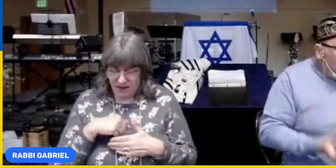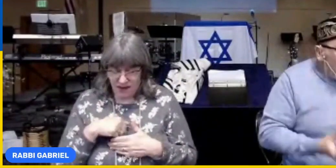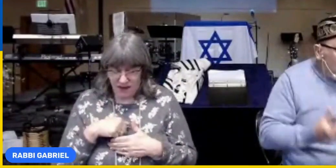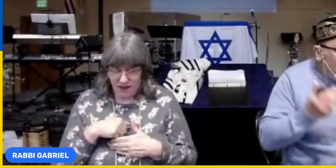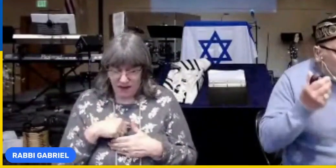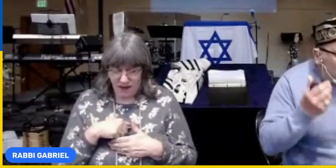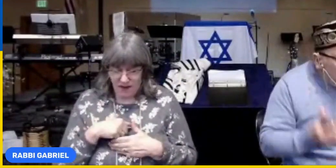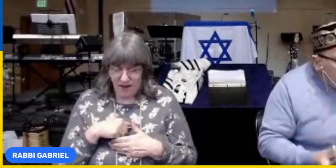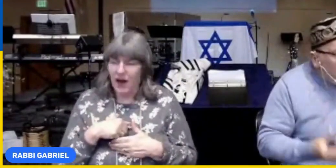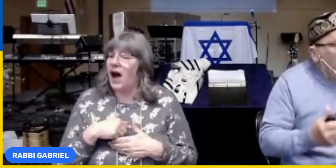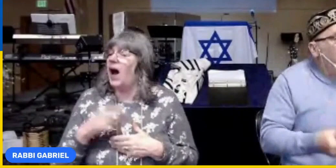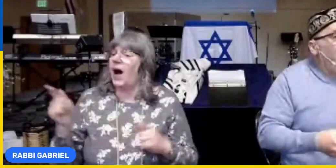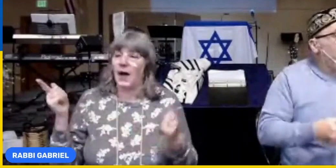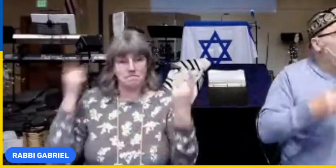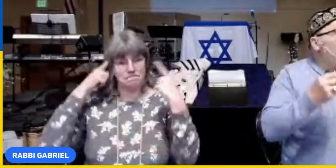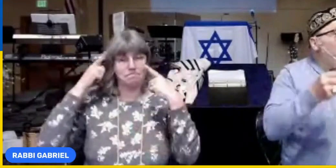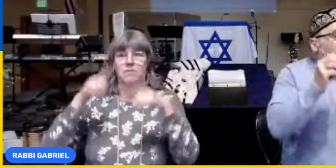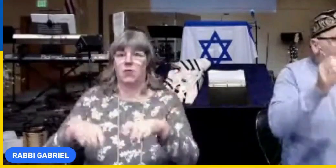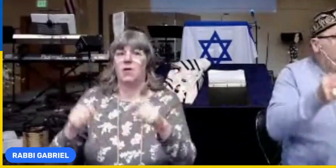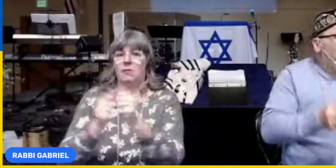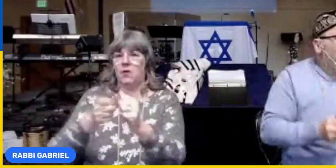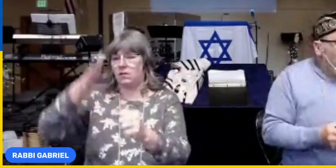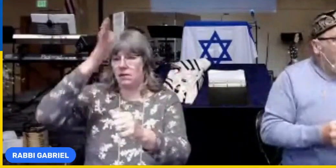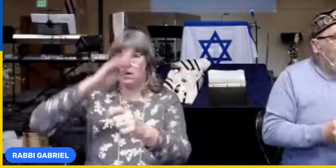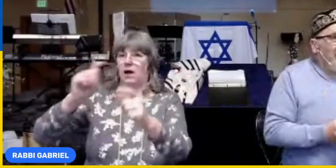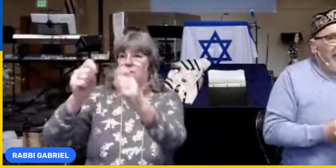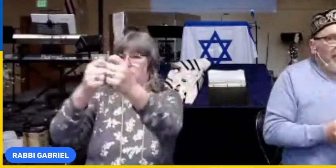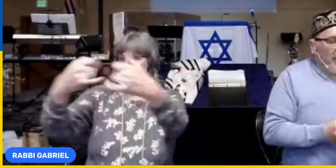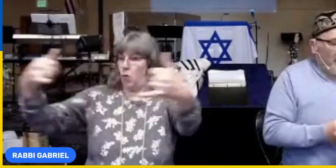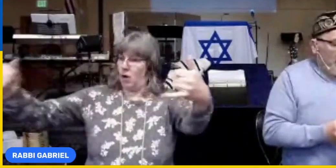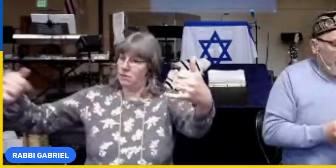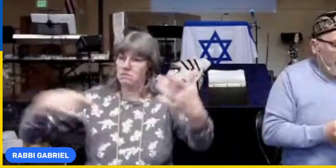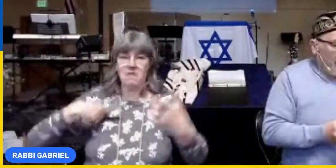I completely agree with God's Torah, capital T.